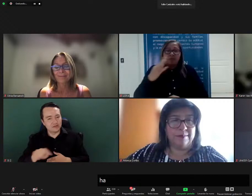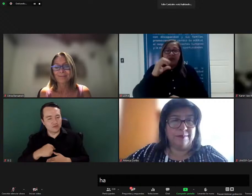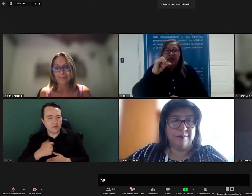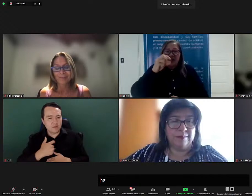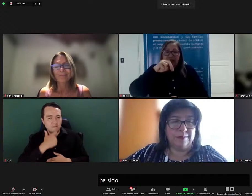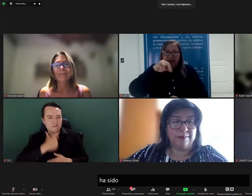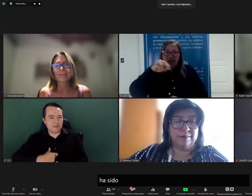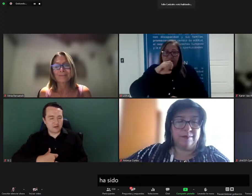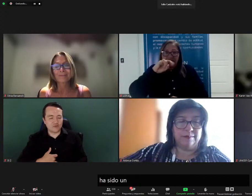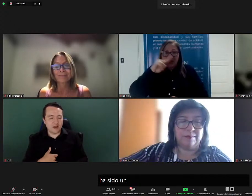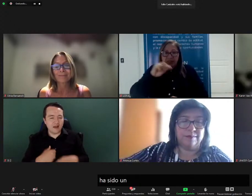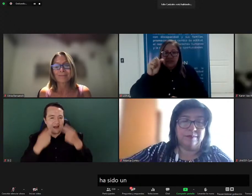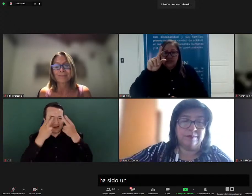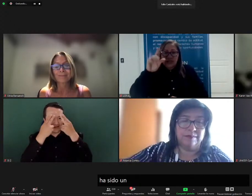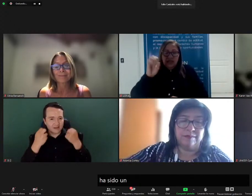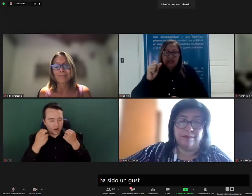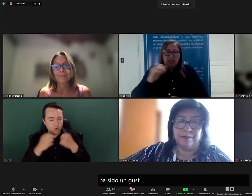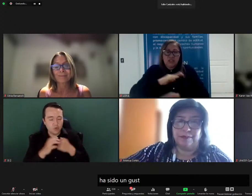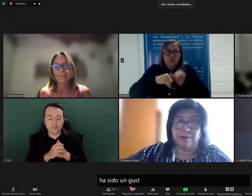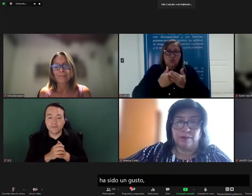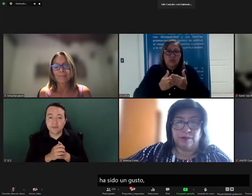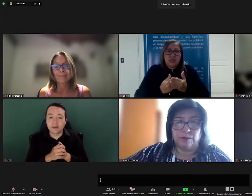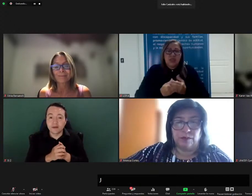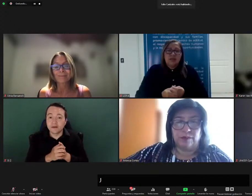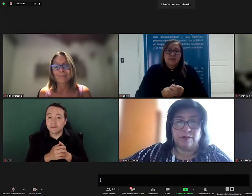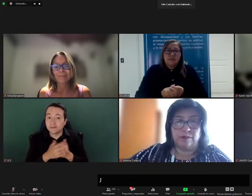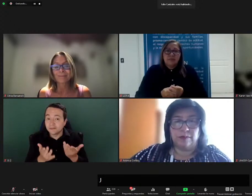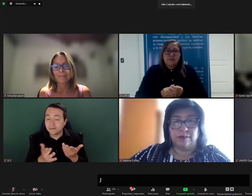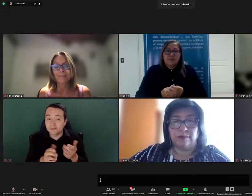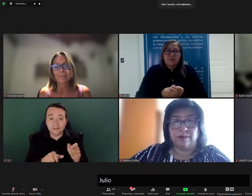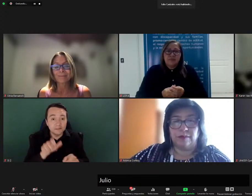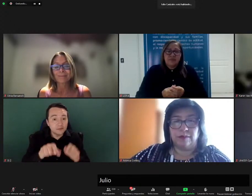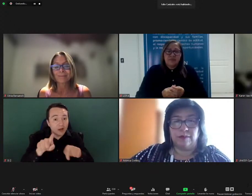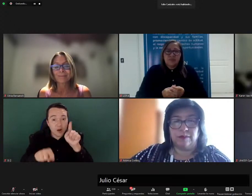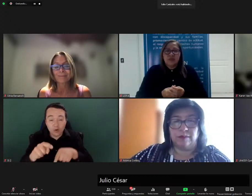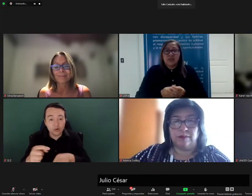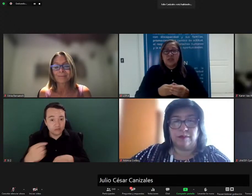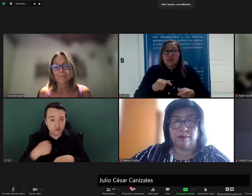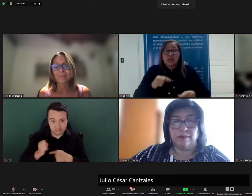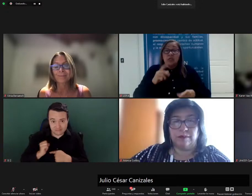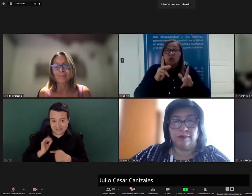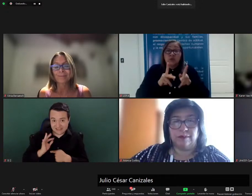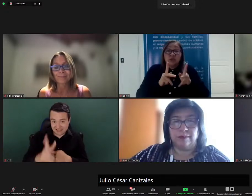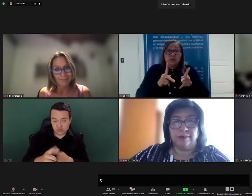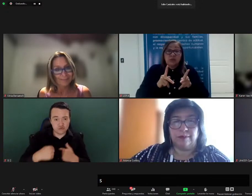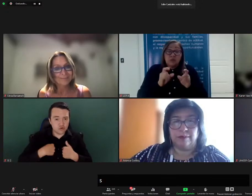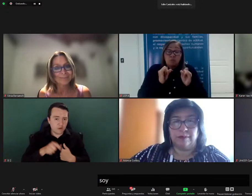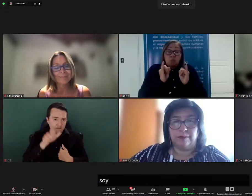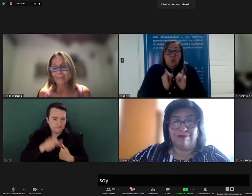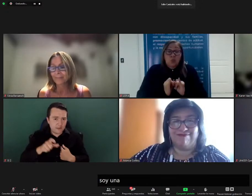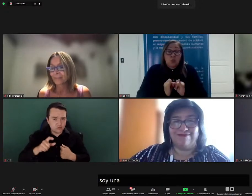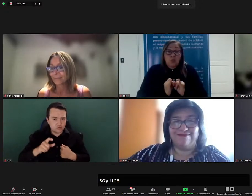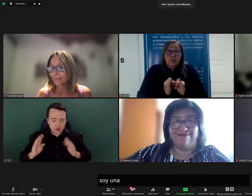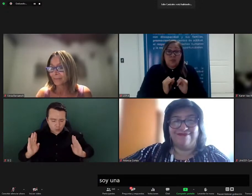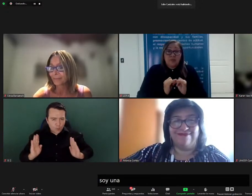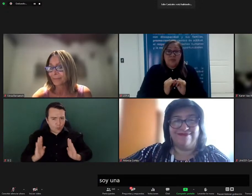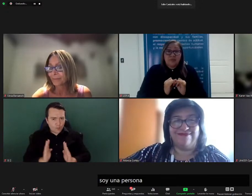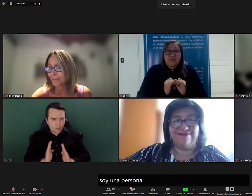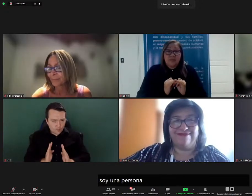am fully blind for those who haven't known my